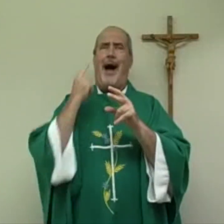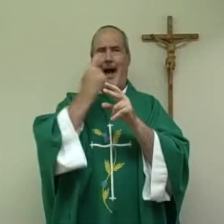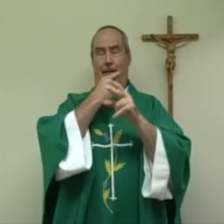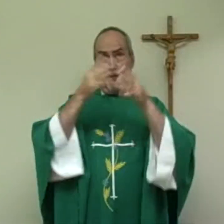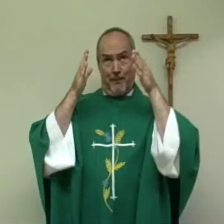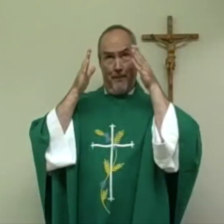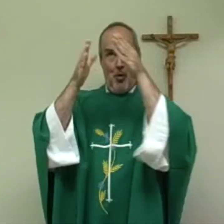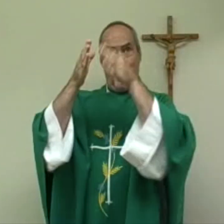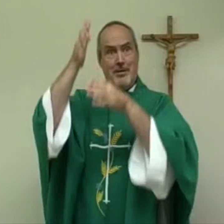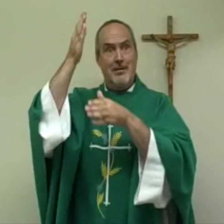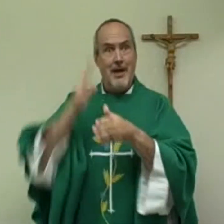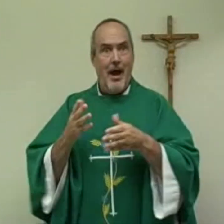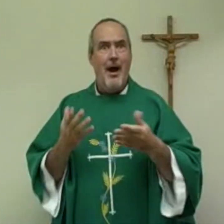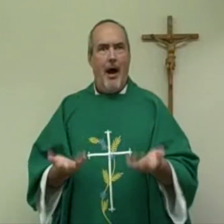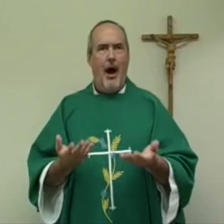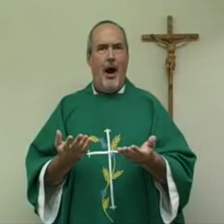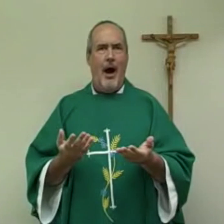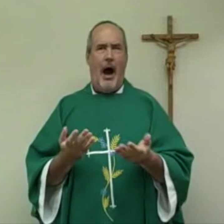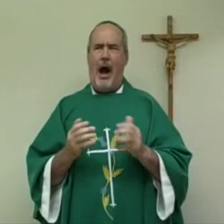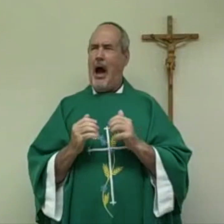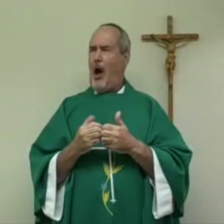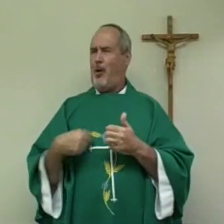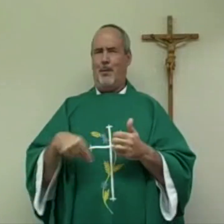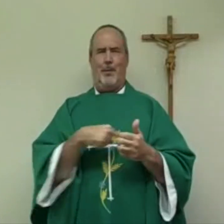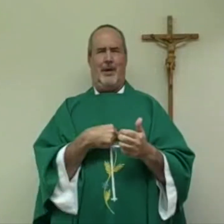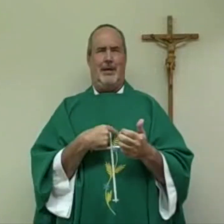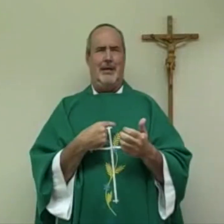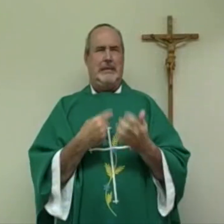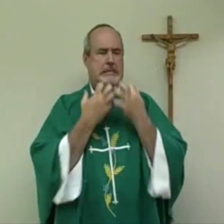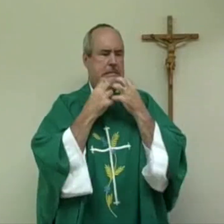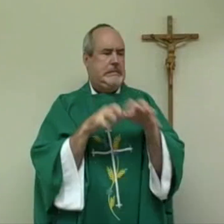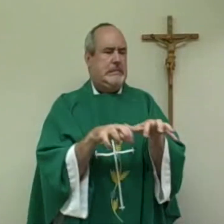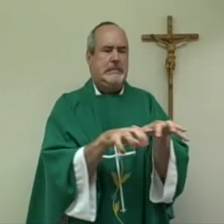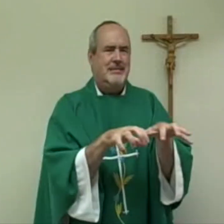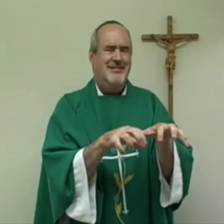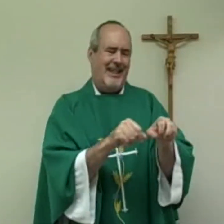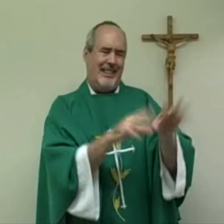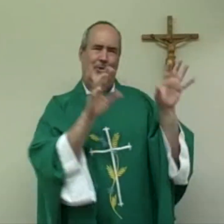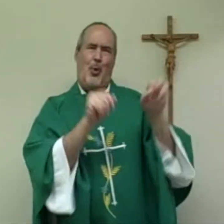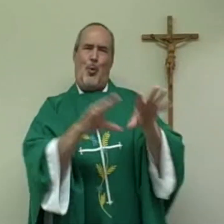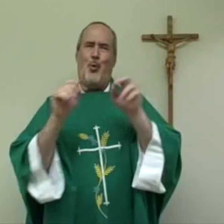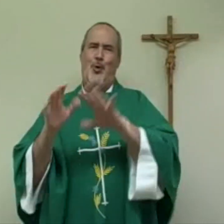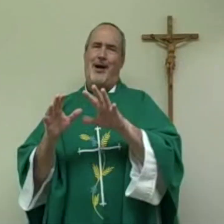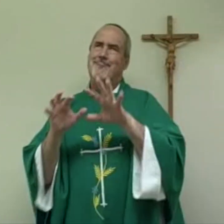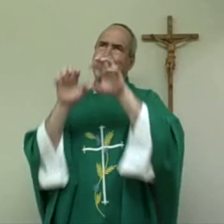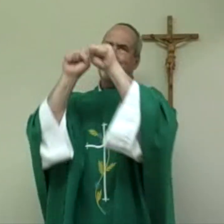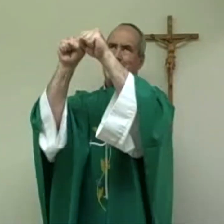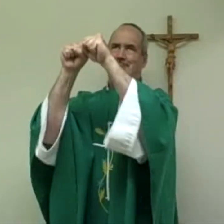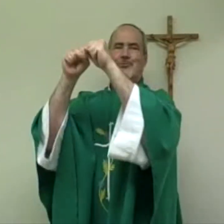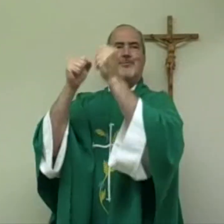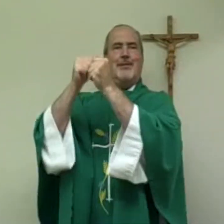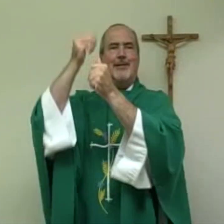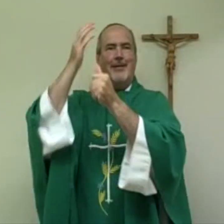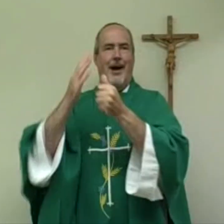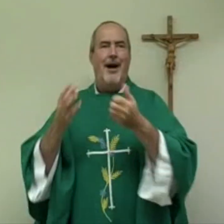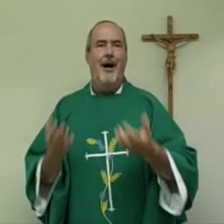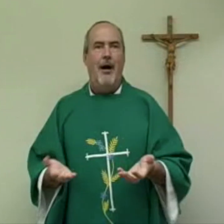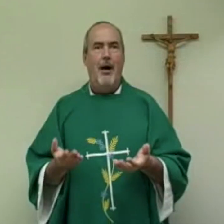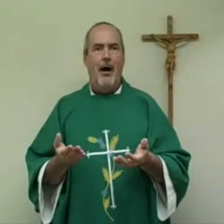on how we can keep our eyes on God, how we can let go of those worldly possessions and use our